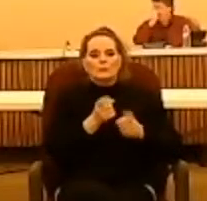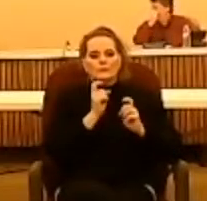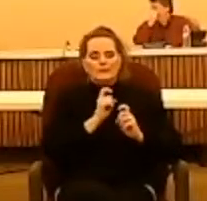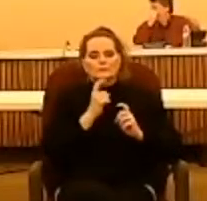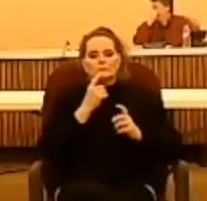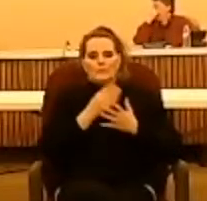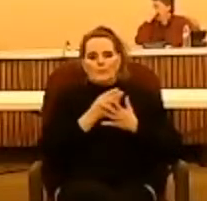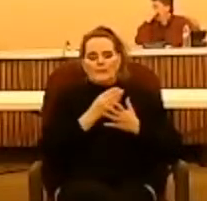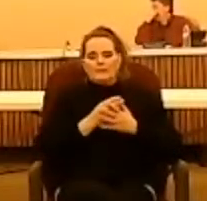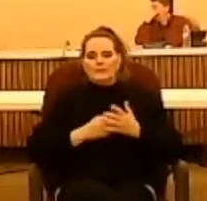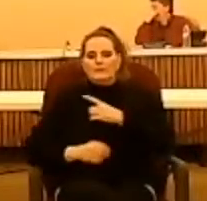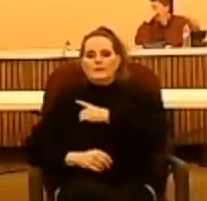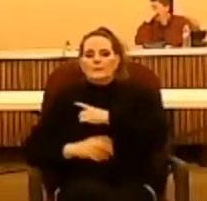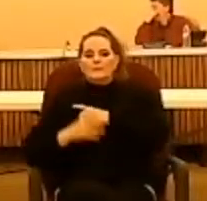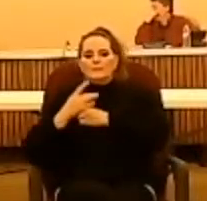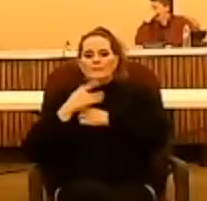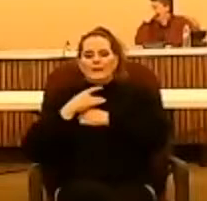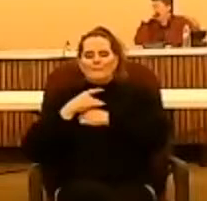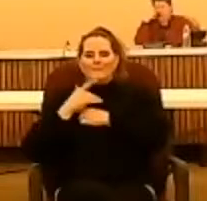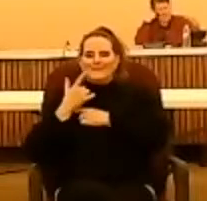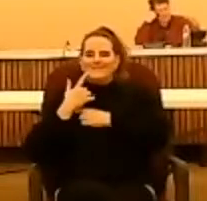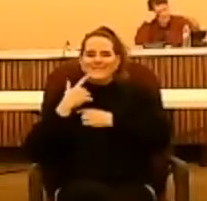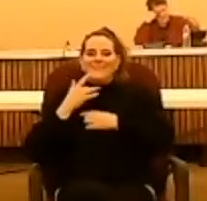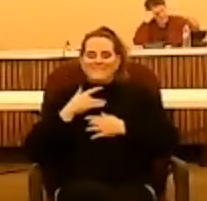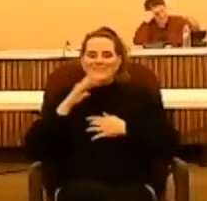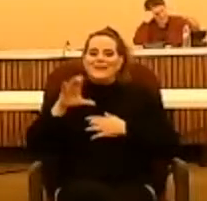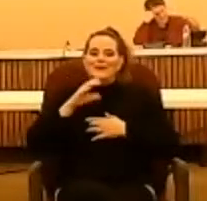It does feel like Christmas in January.